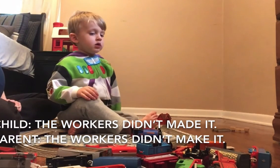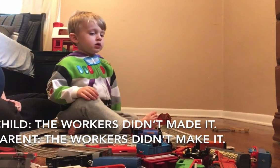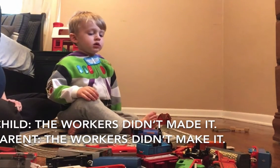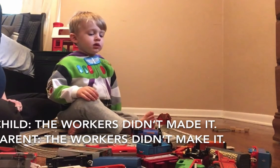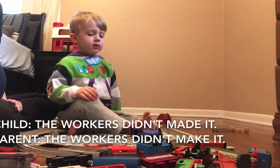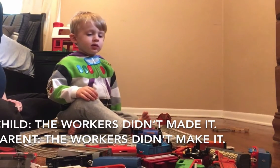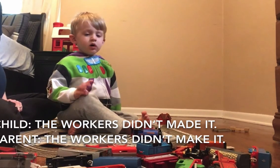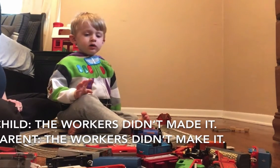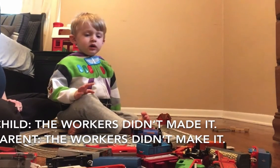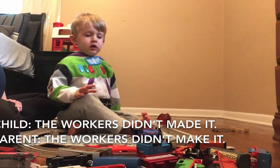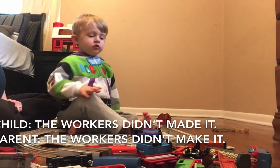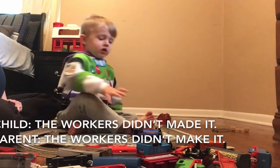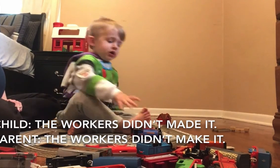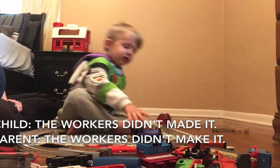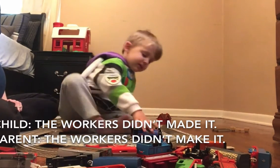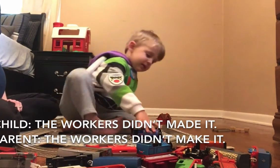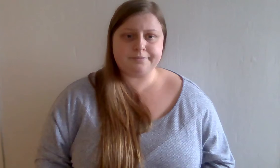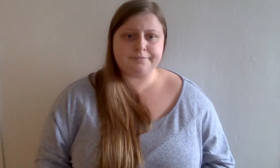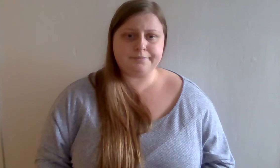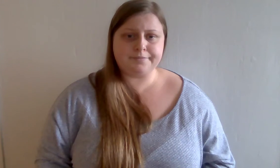This all these trains. Yeah.